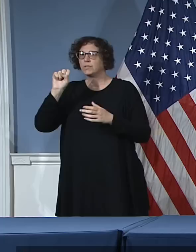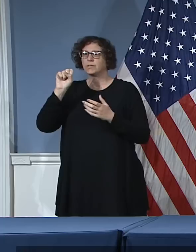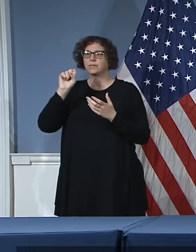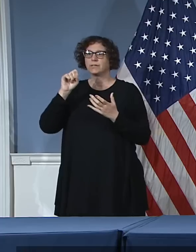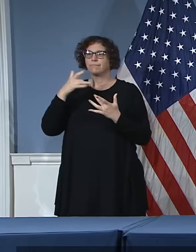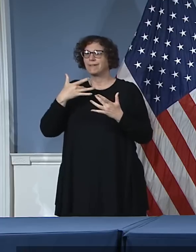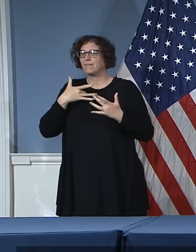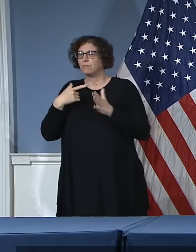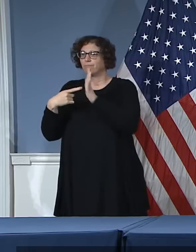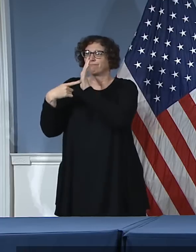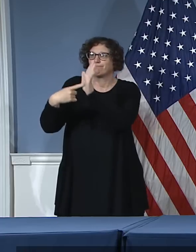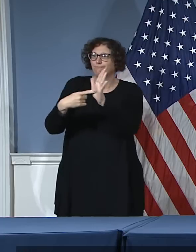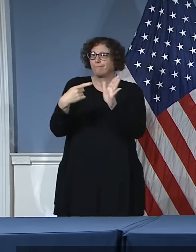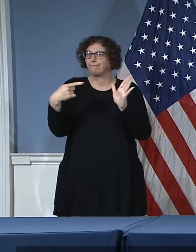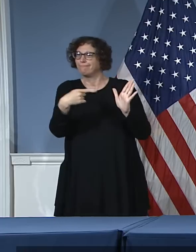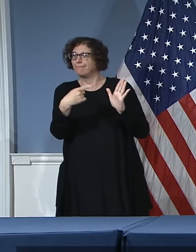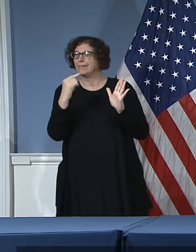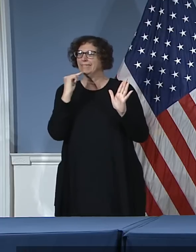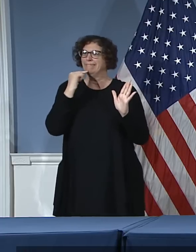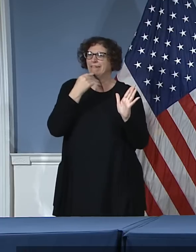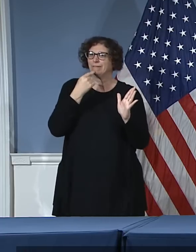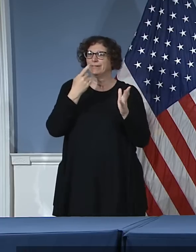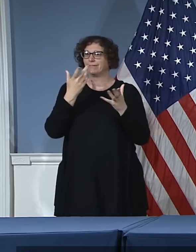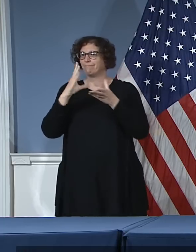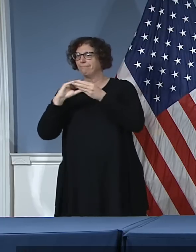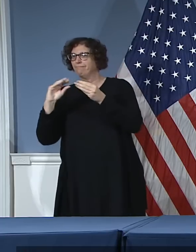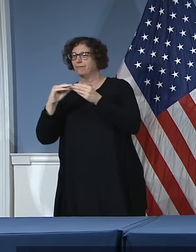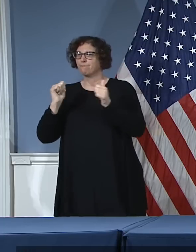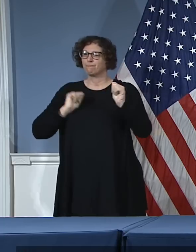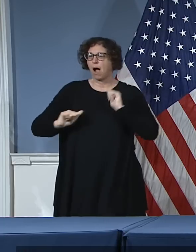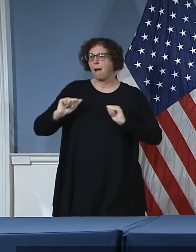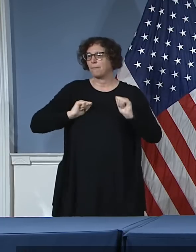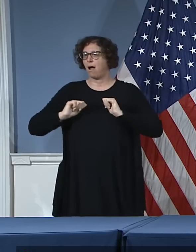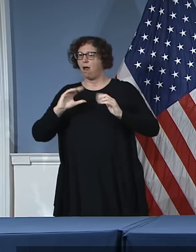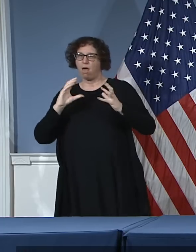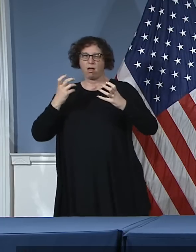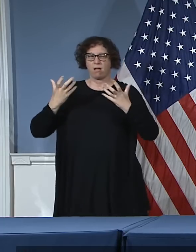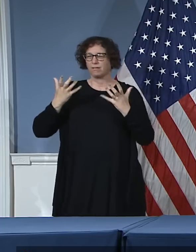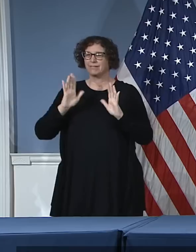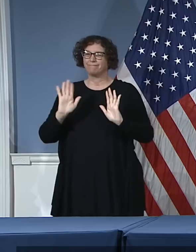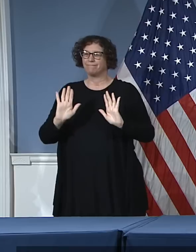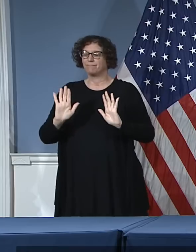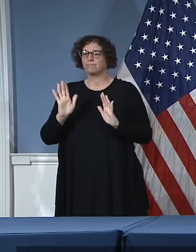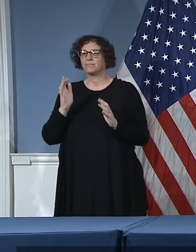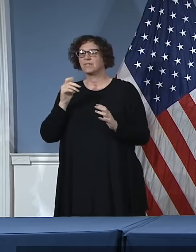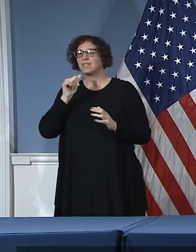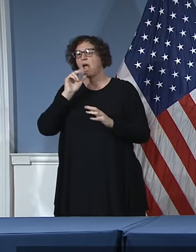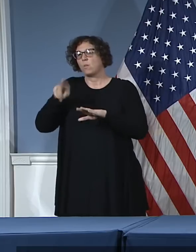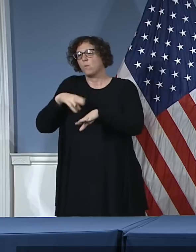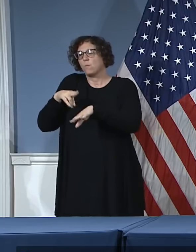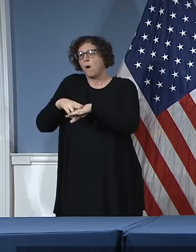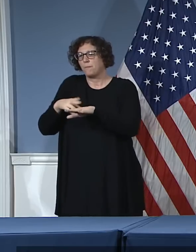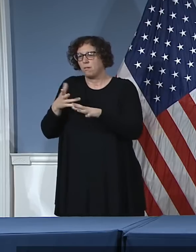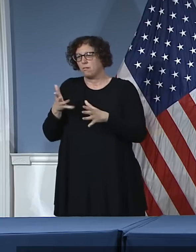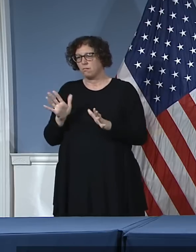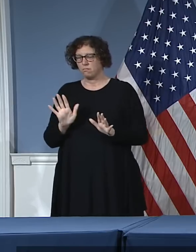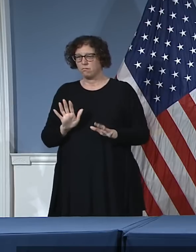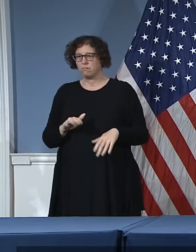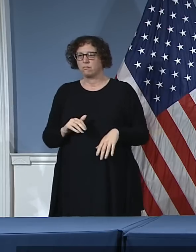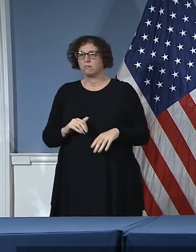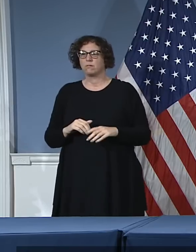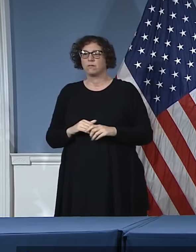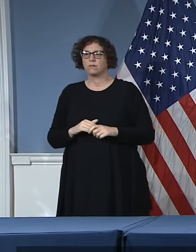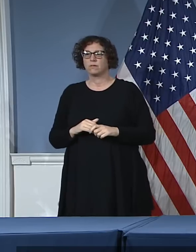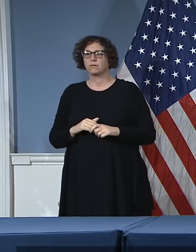is exceptional and dramatic and unusual versus what is typical. When you hear the number of inspections were made and you only